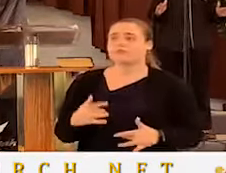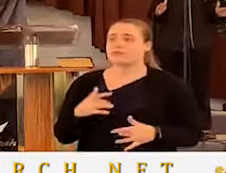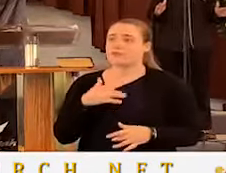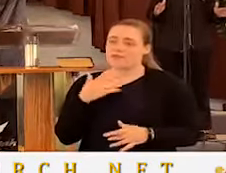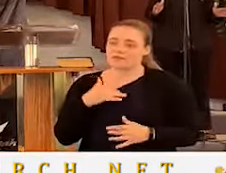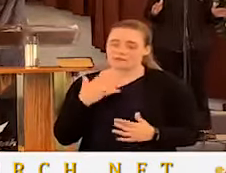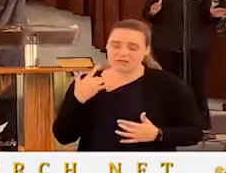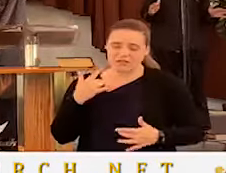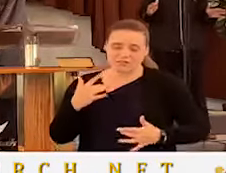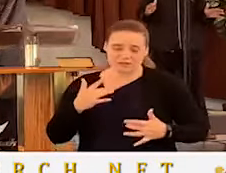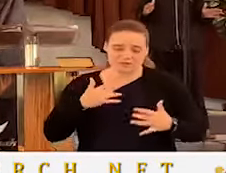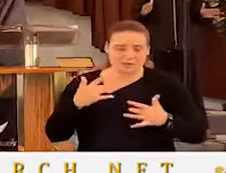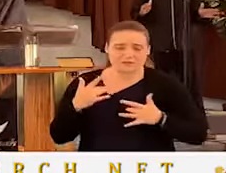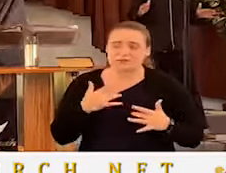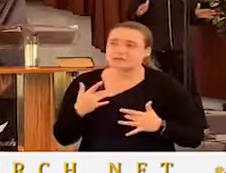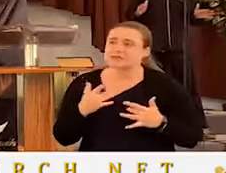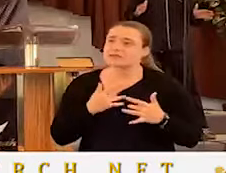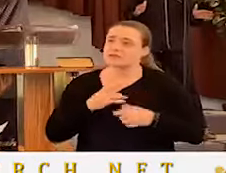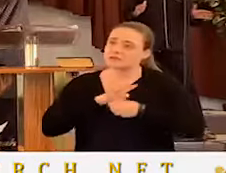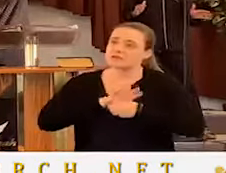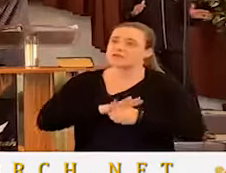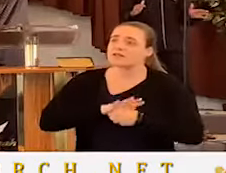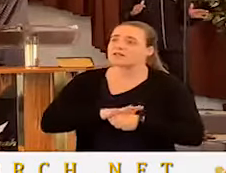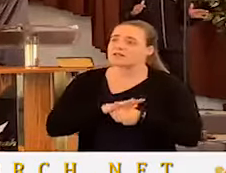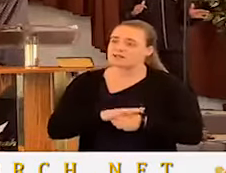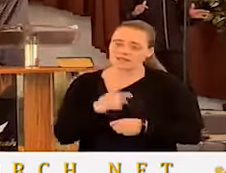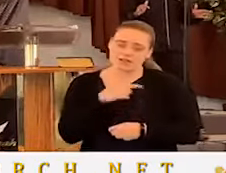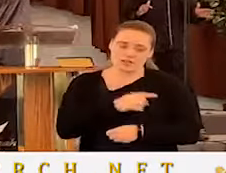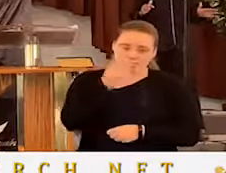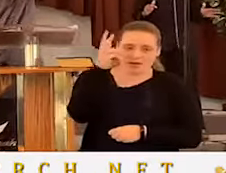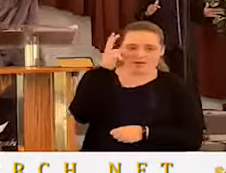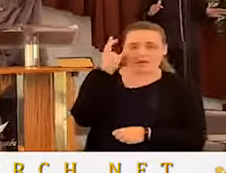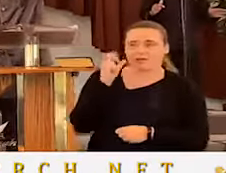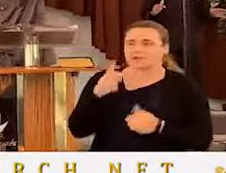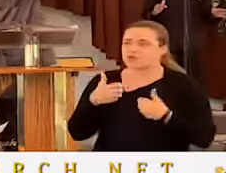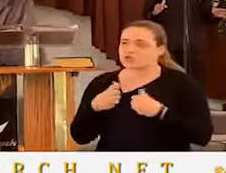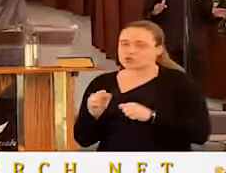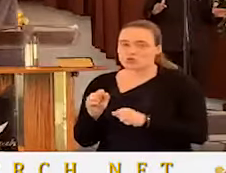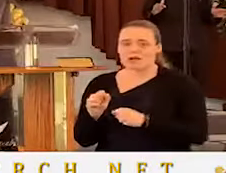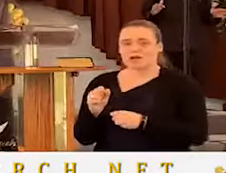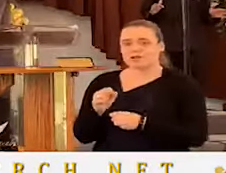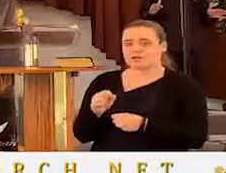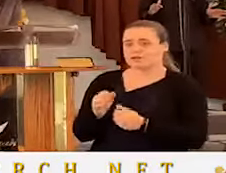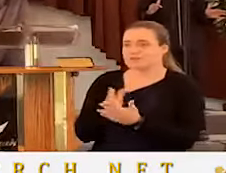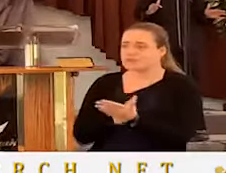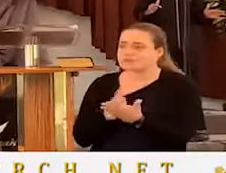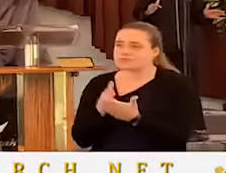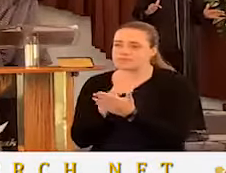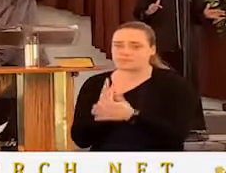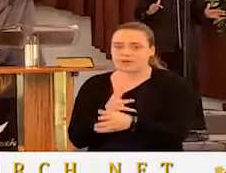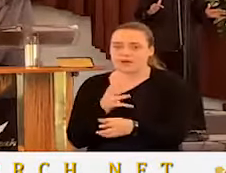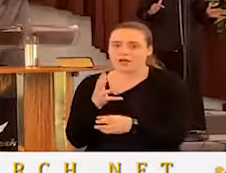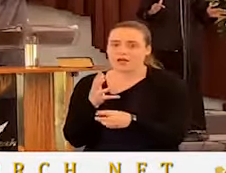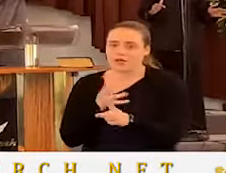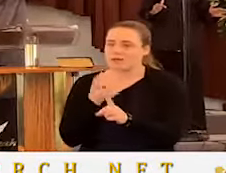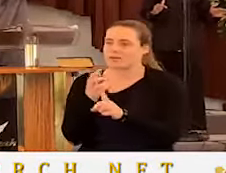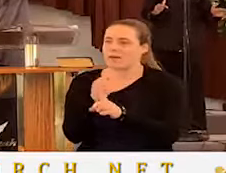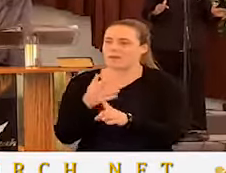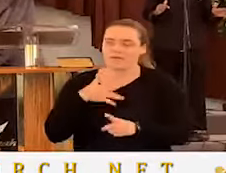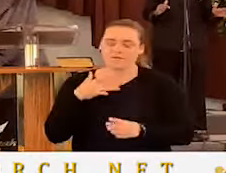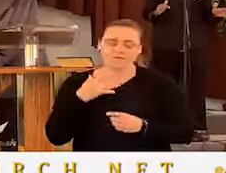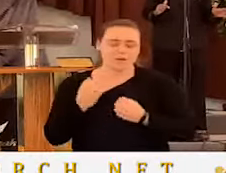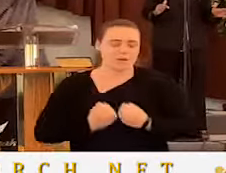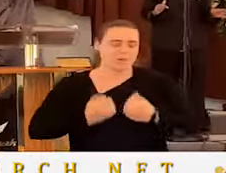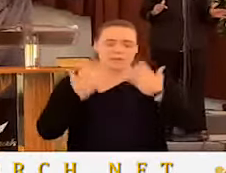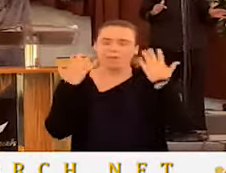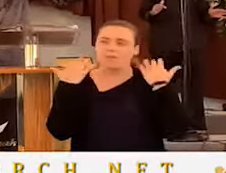stress. Yes. The enemy's trying to overwhelm them. Oh, God. As they're staying at home, trying to